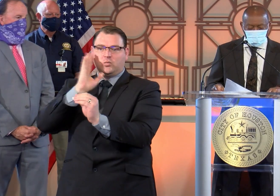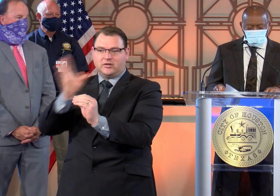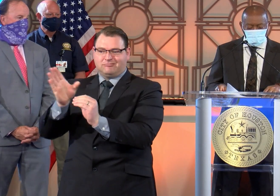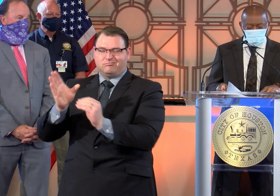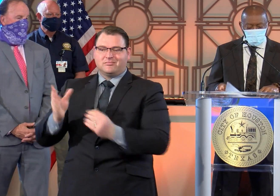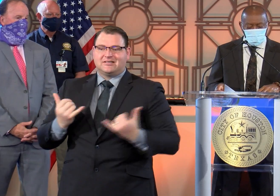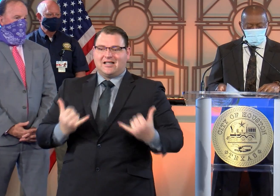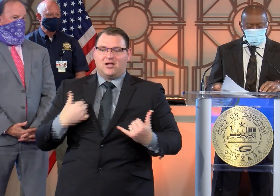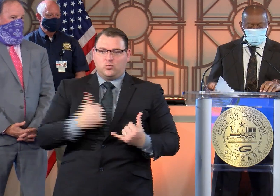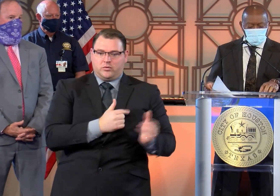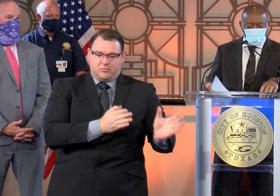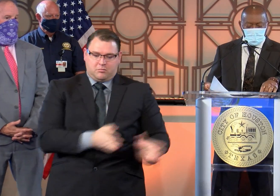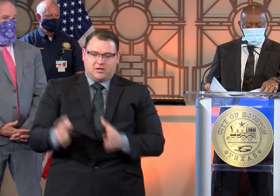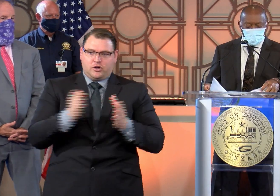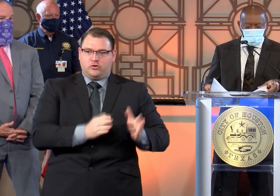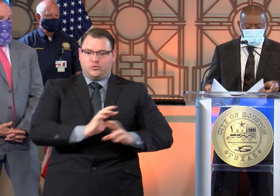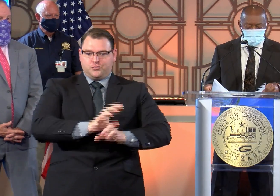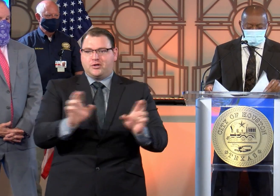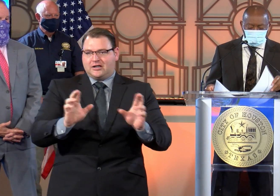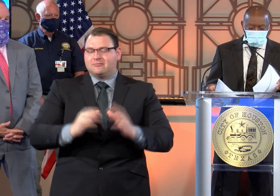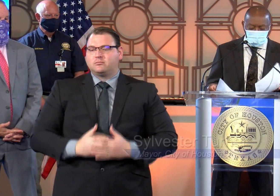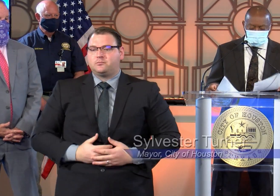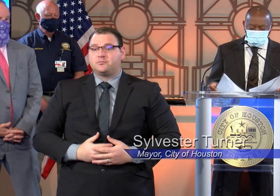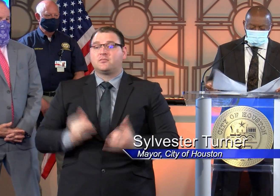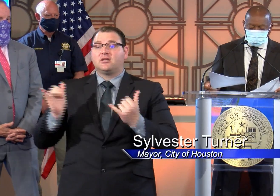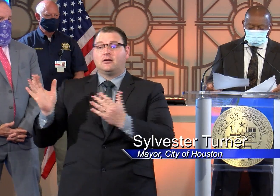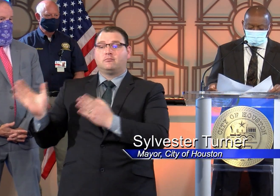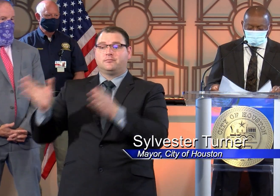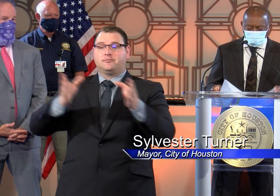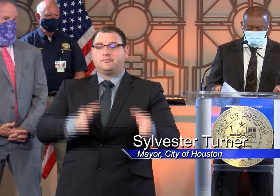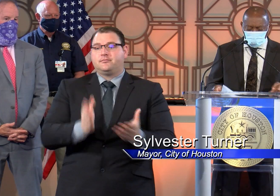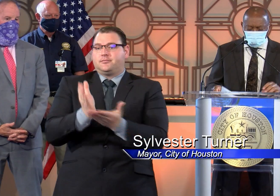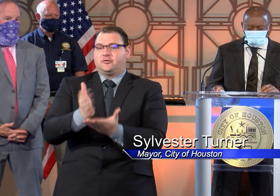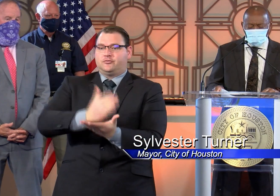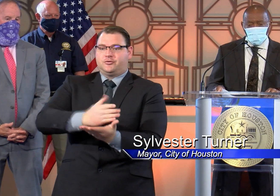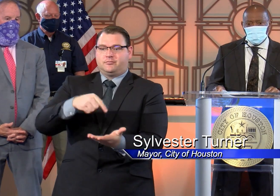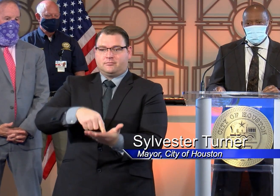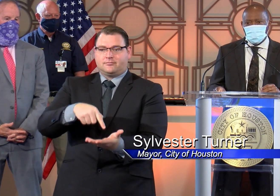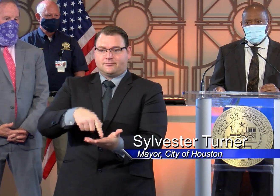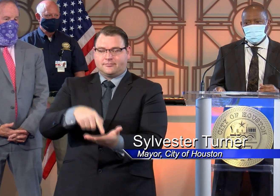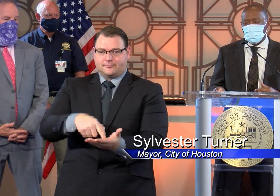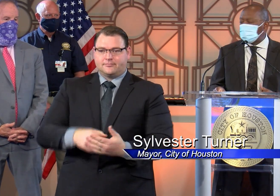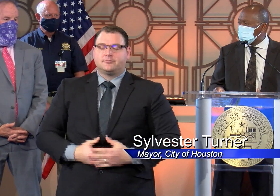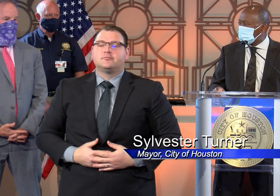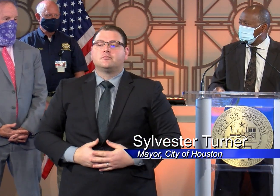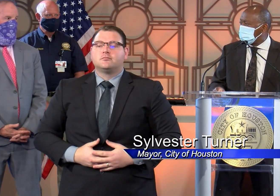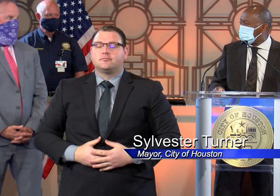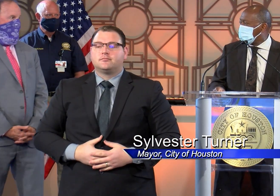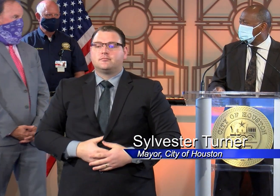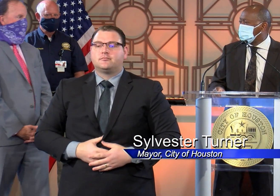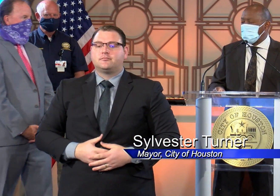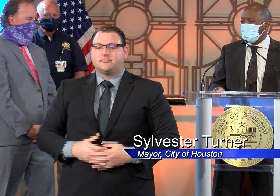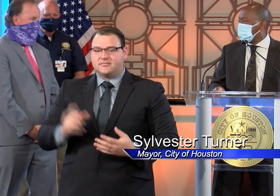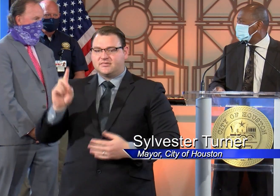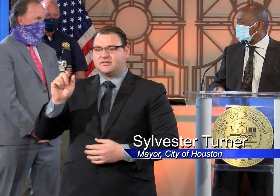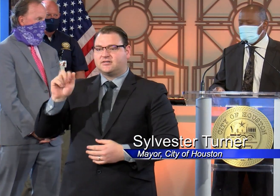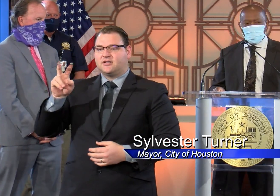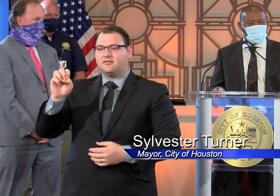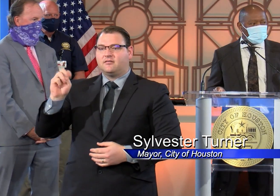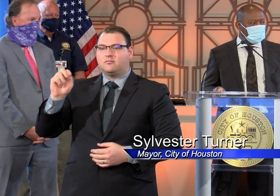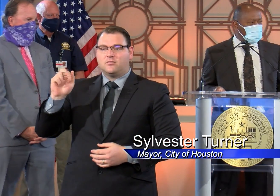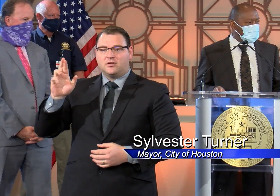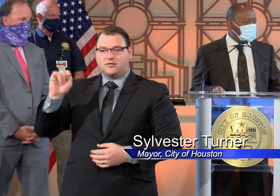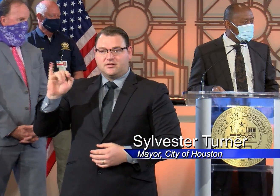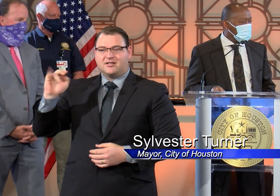Now let me turn to the budget itself. Certainly want to acknowledge Mayor Pro Tem Dave Martin,